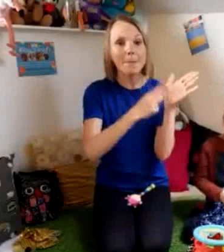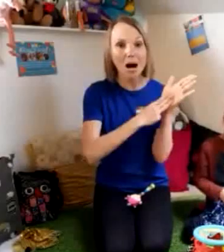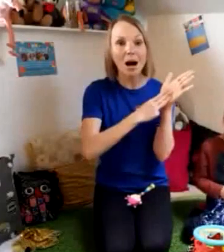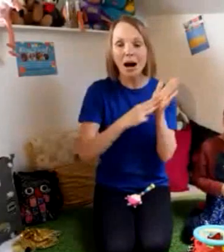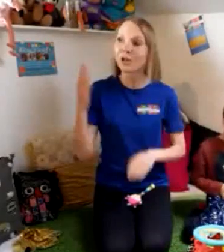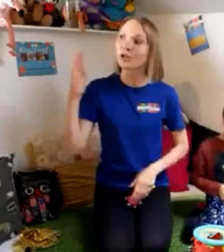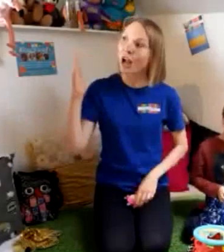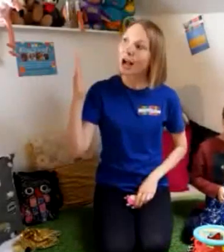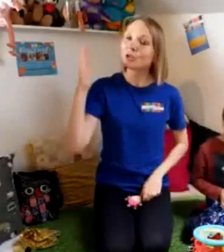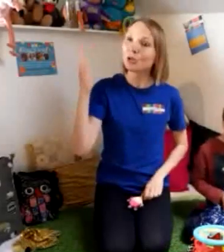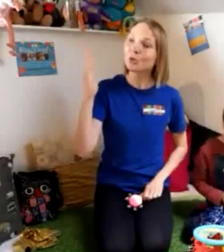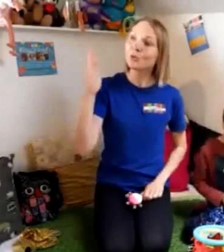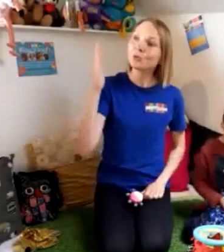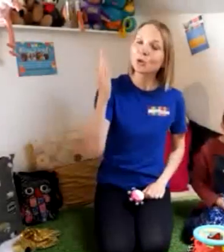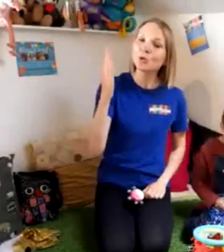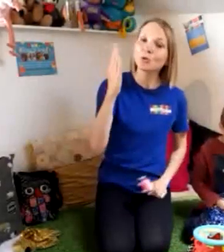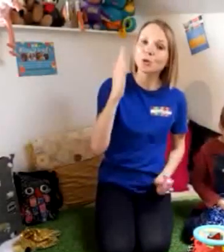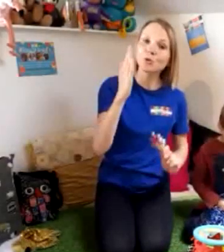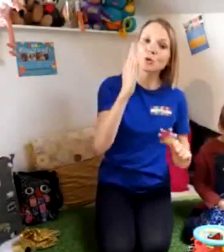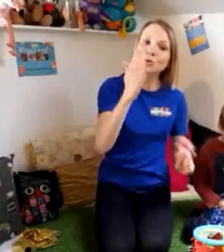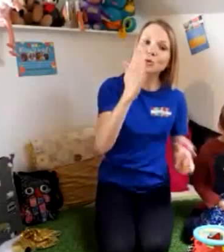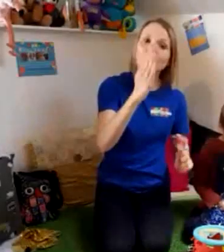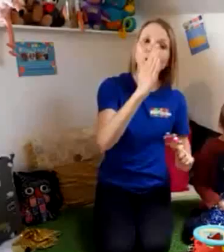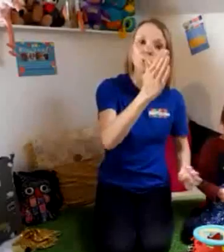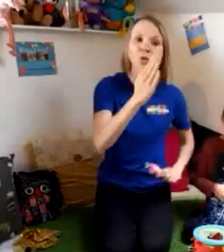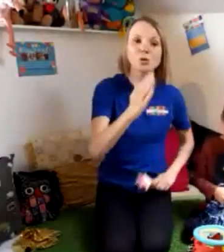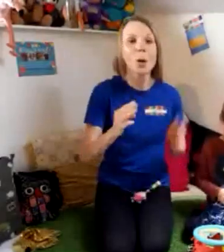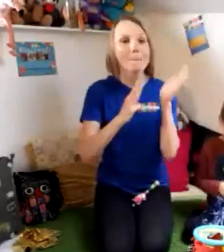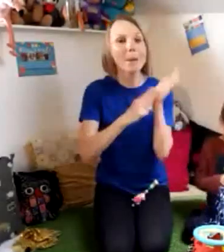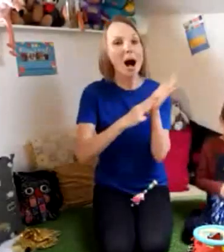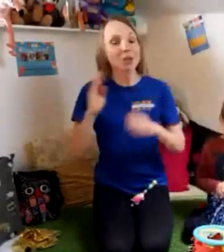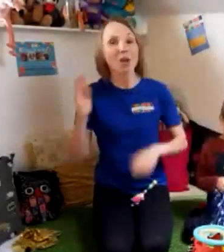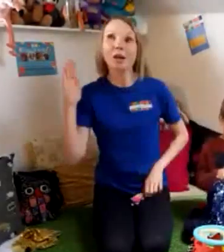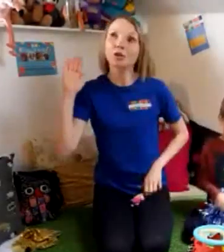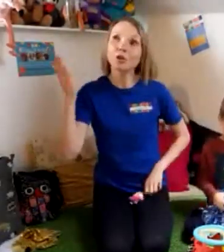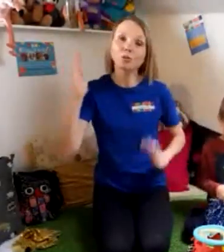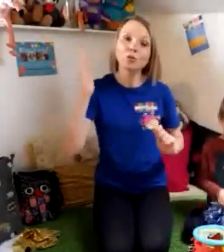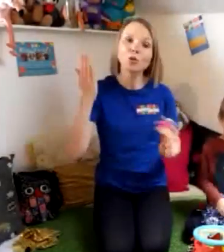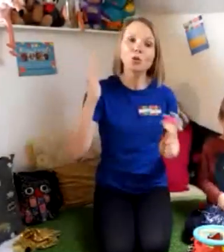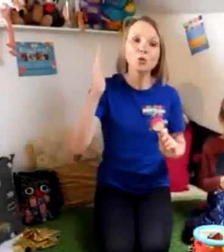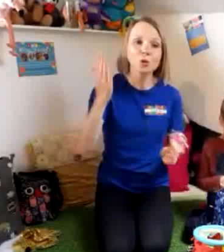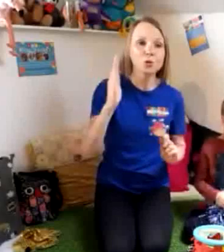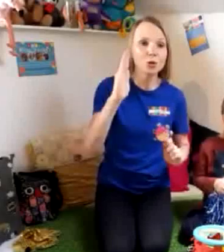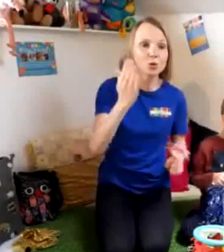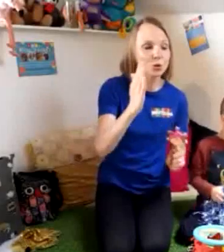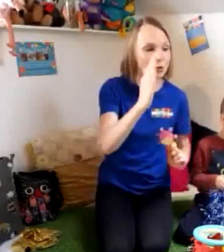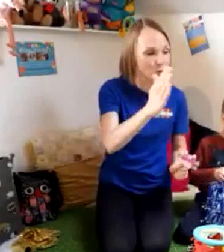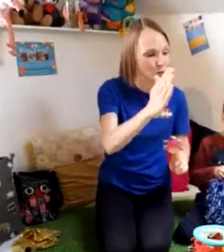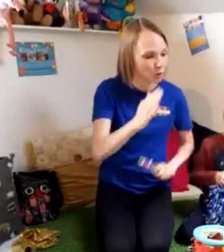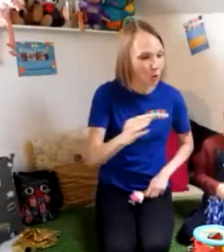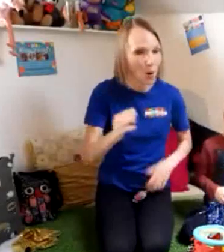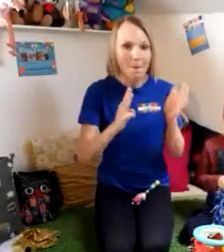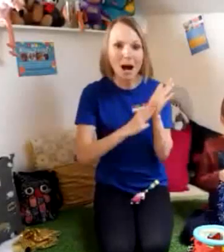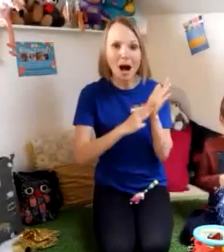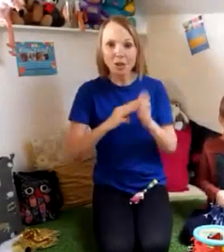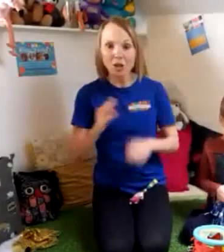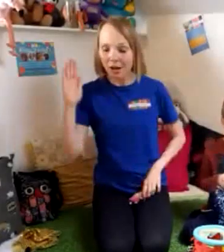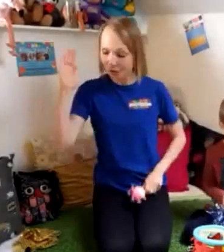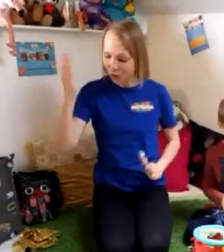Mama shark, do do do do do do do do. Mama shark, do do do do do do do do. Mama shark, do